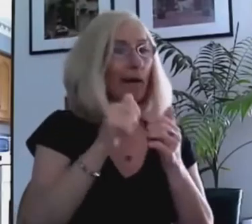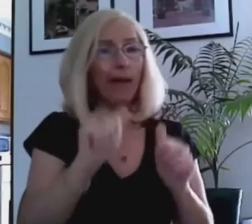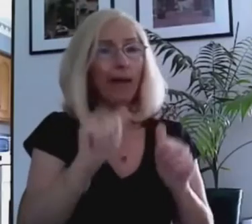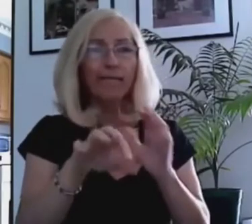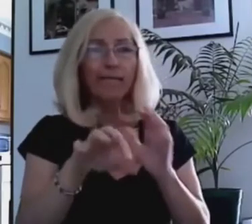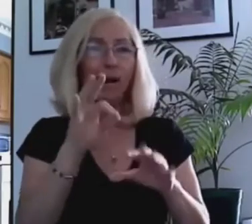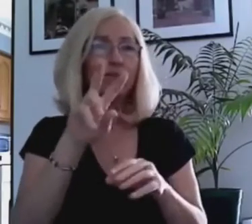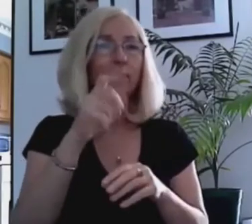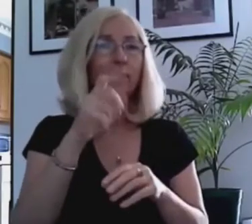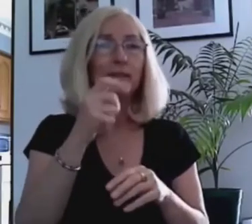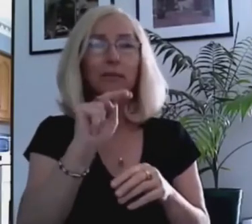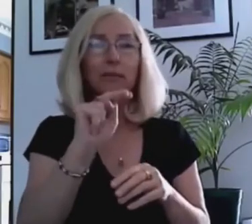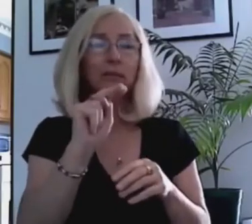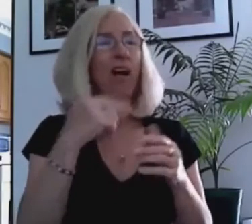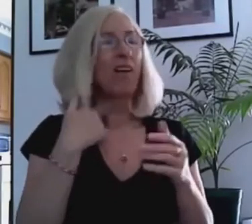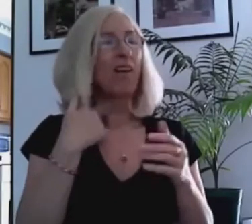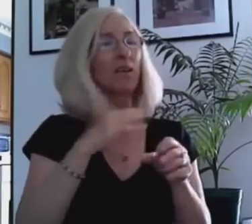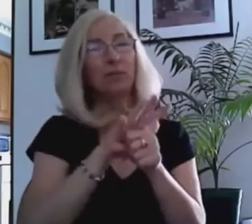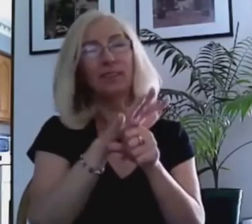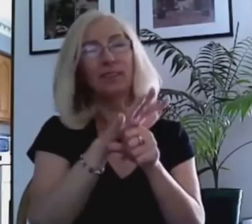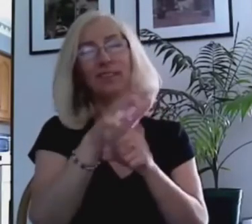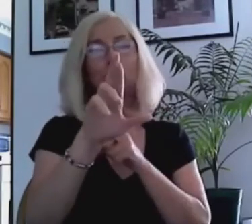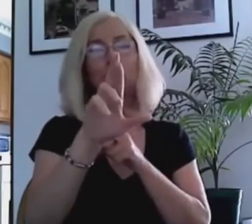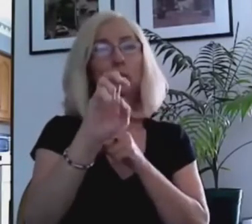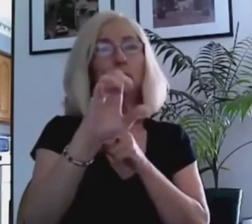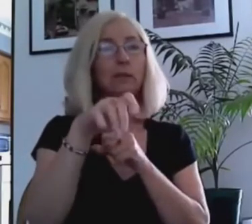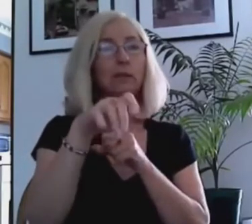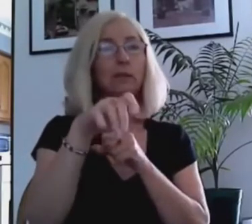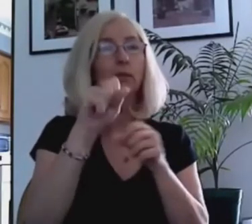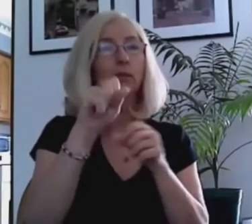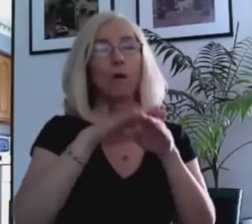for me and other people becoming vegetarian,